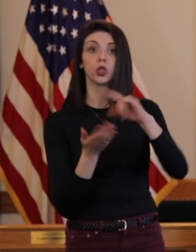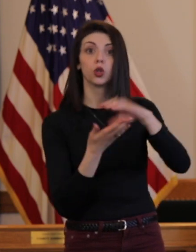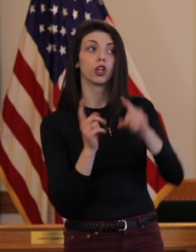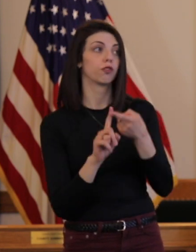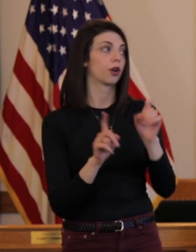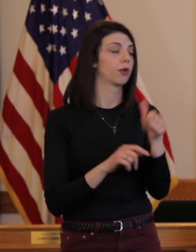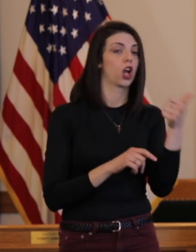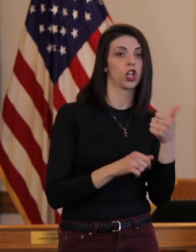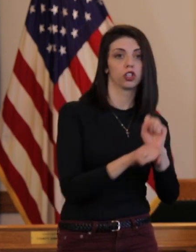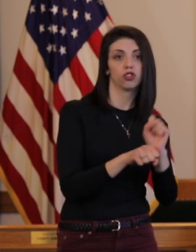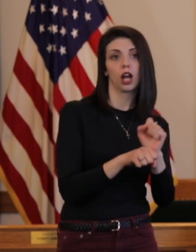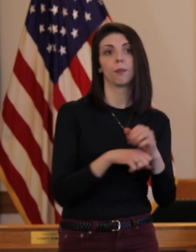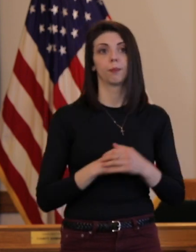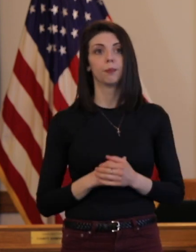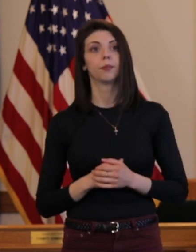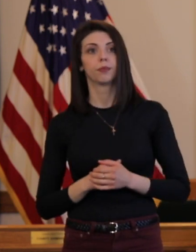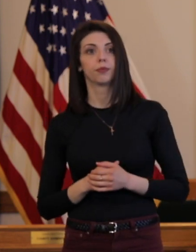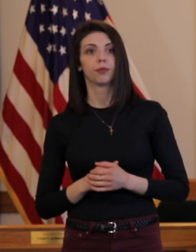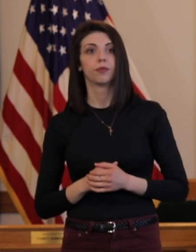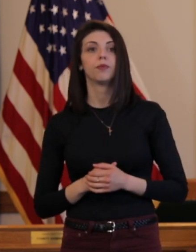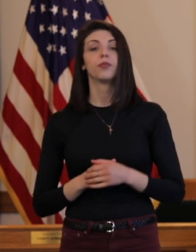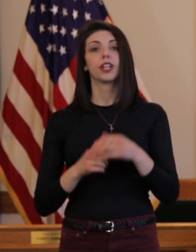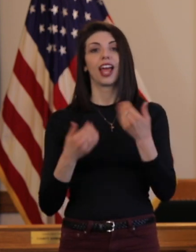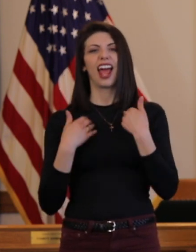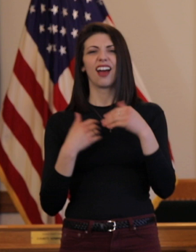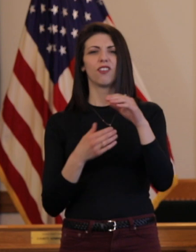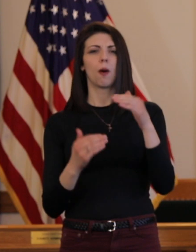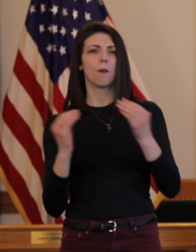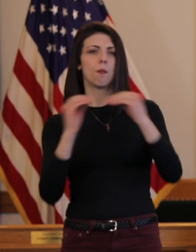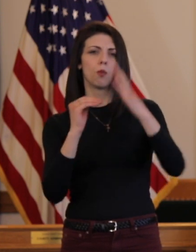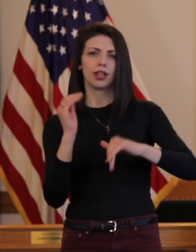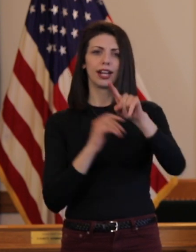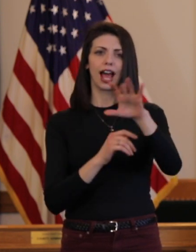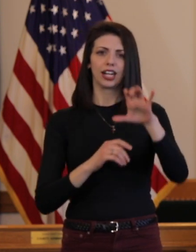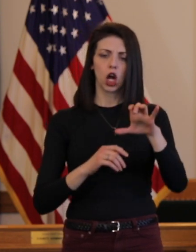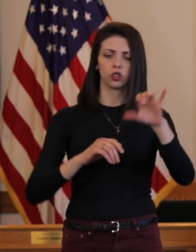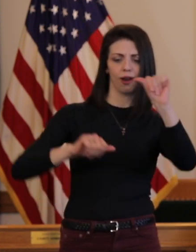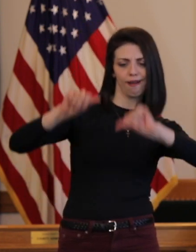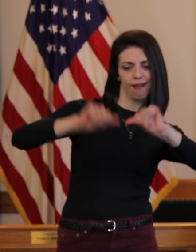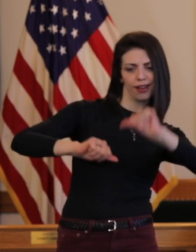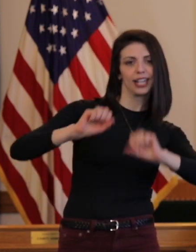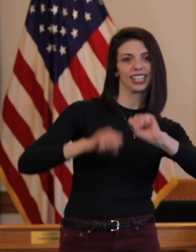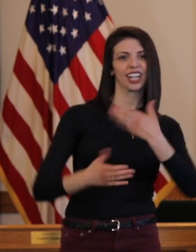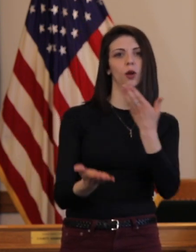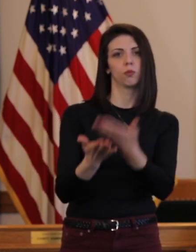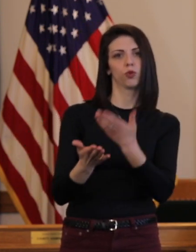your personal life. With over 900 assessments, you can prove to employers that you have the skills needed to do the